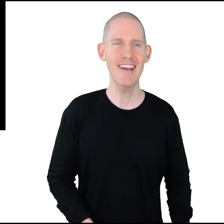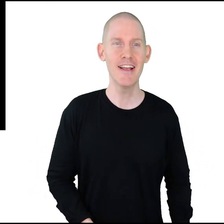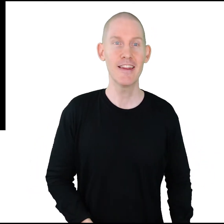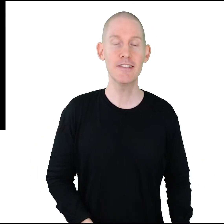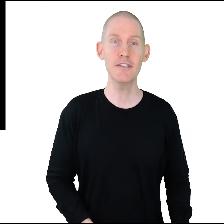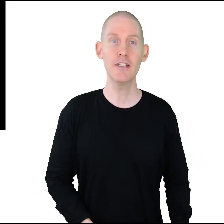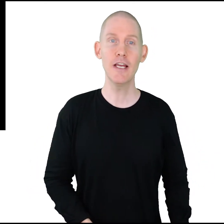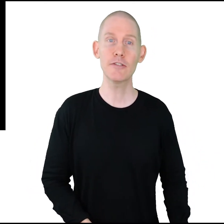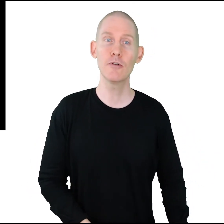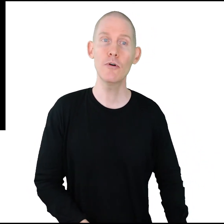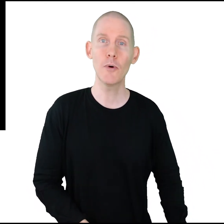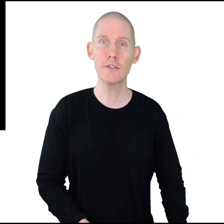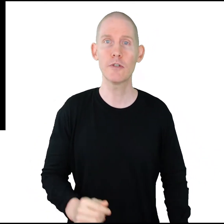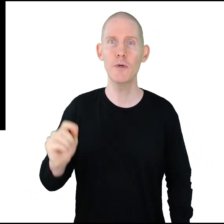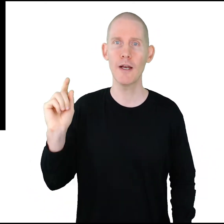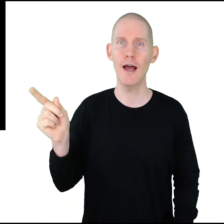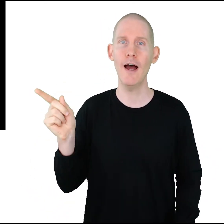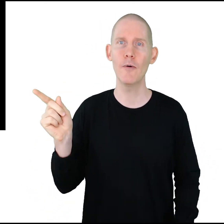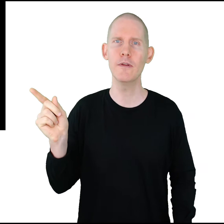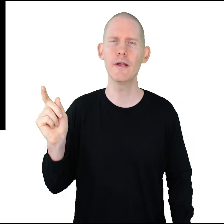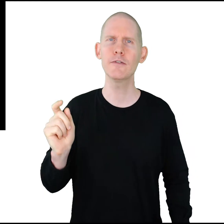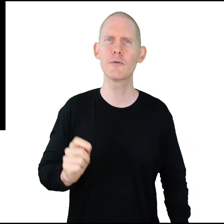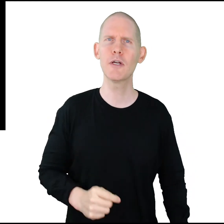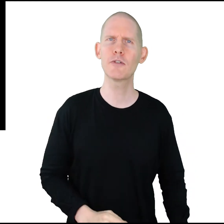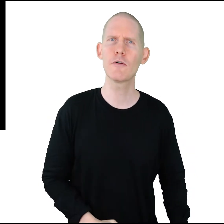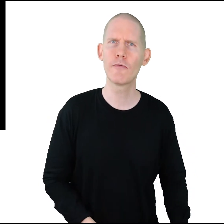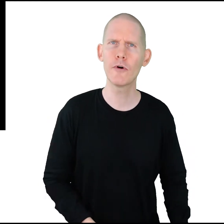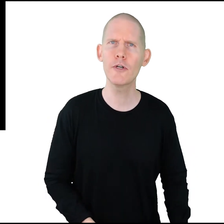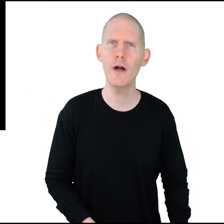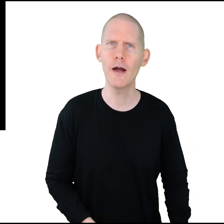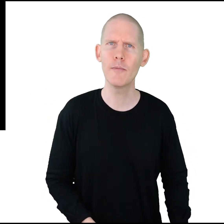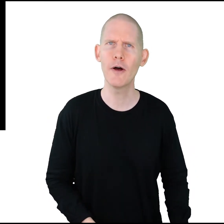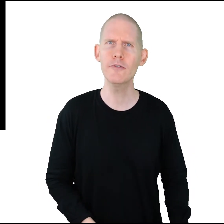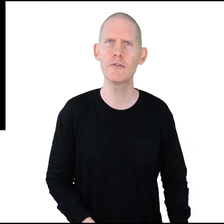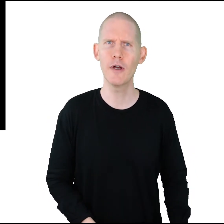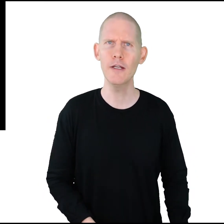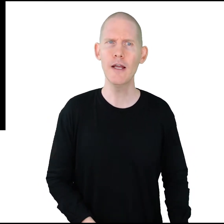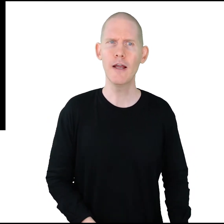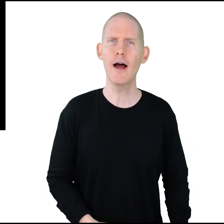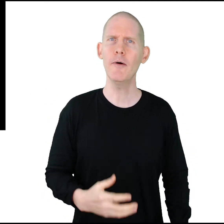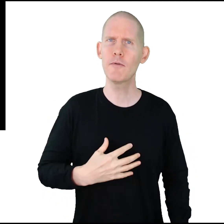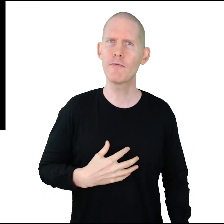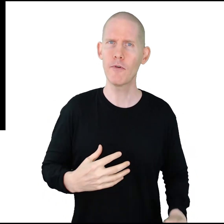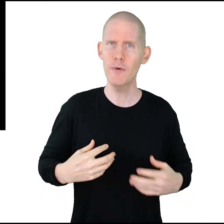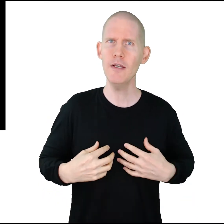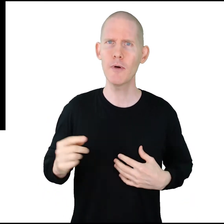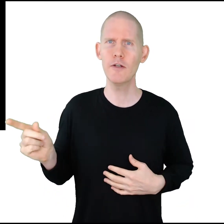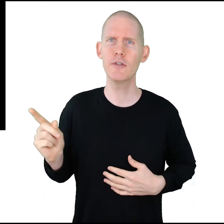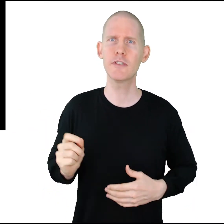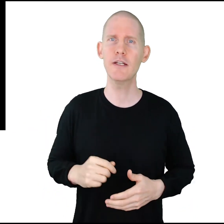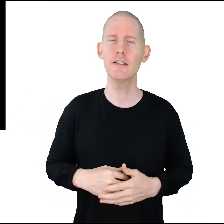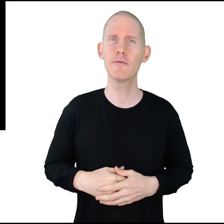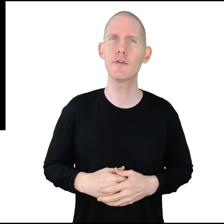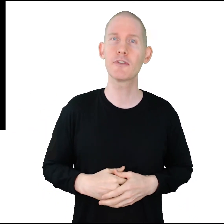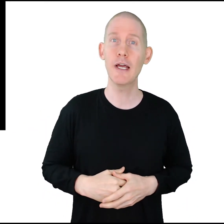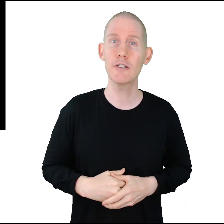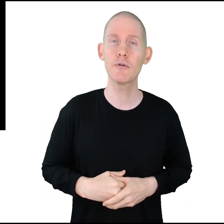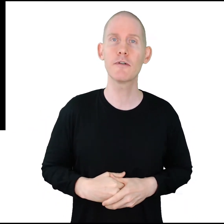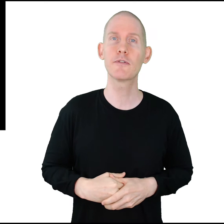Okay, this is a yes-no question. We got how in there, so make sure to furrow your eyebrows, right? For me, when I do this sentence, it feels natural to